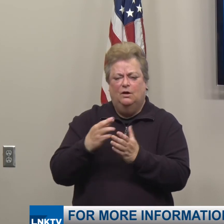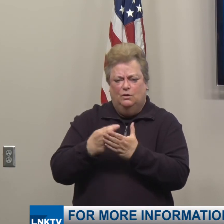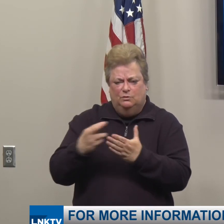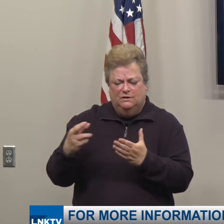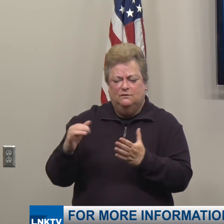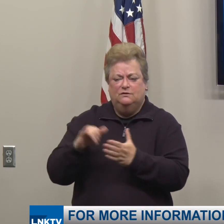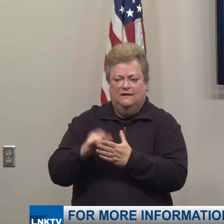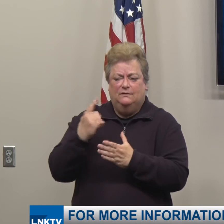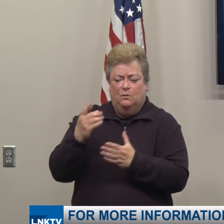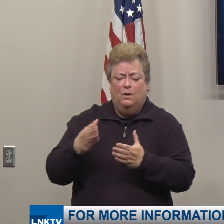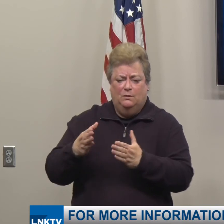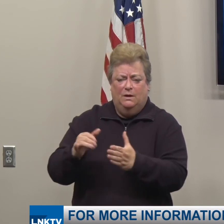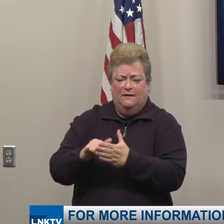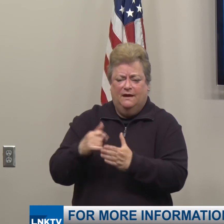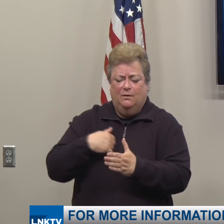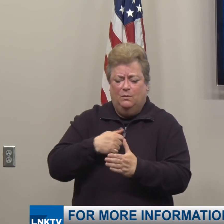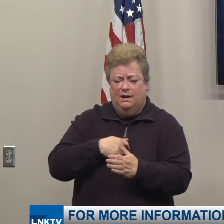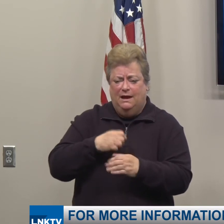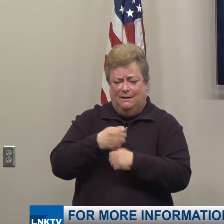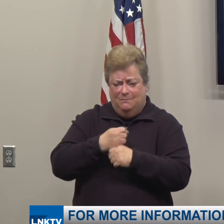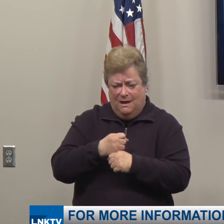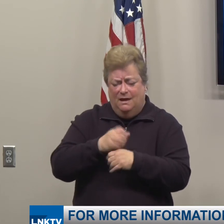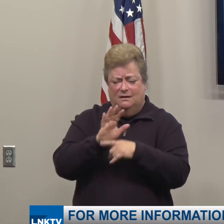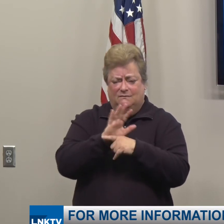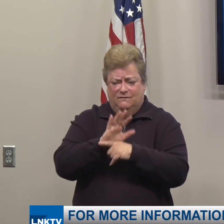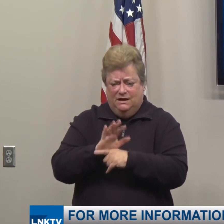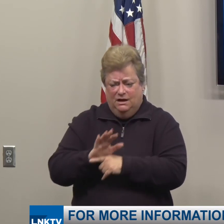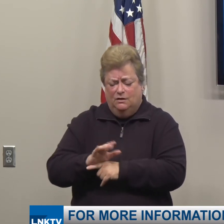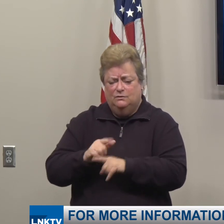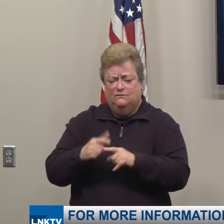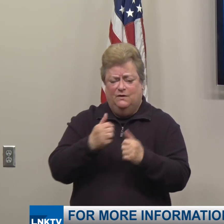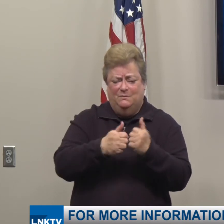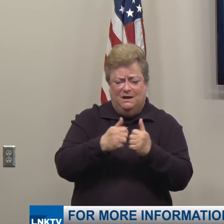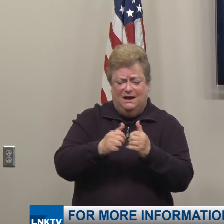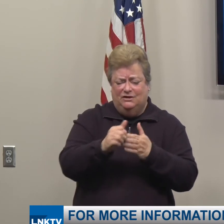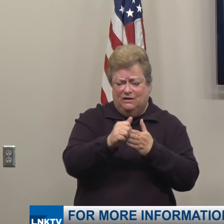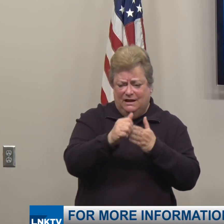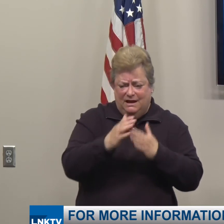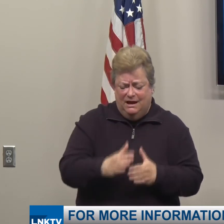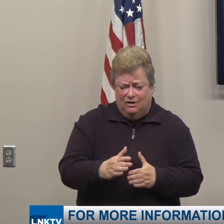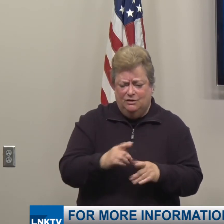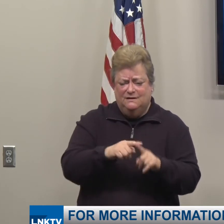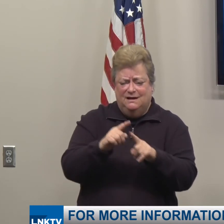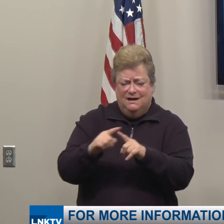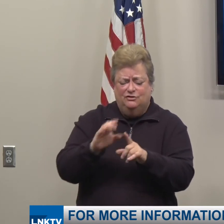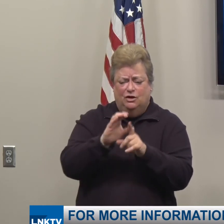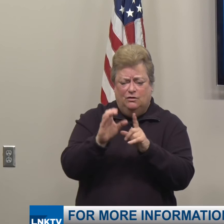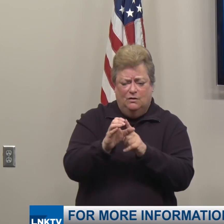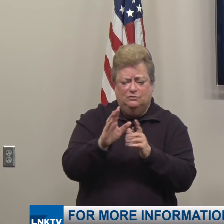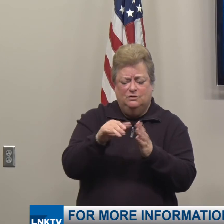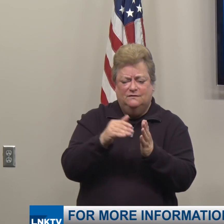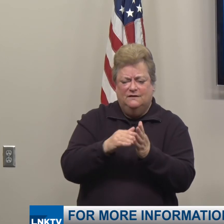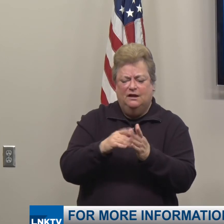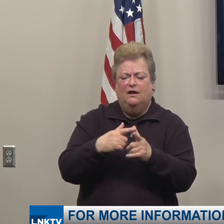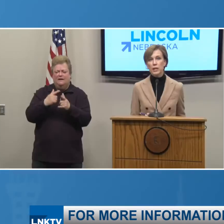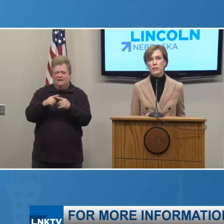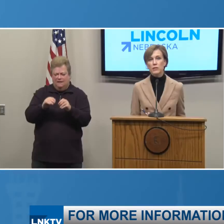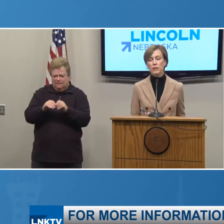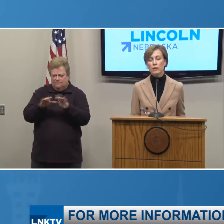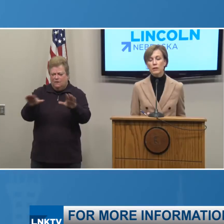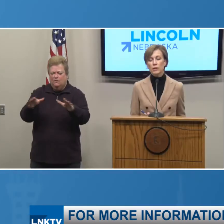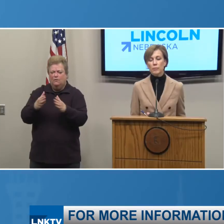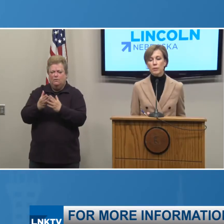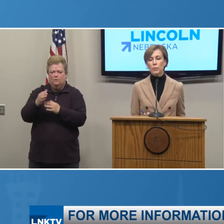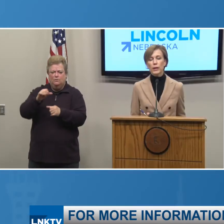resources would be one way that we could shoot videos of leaders from each cultural center who wanted to participate and then distribute those over social media